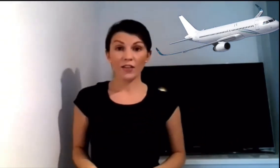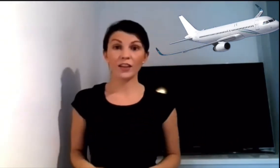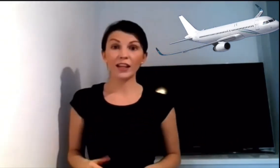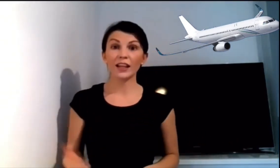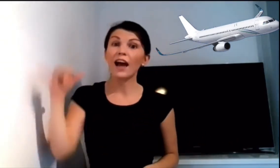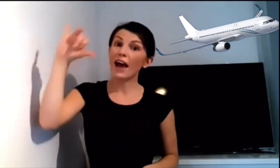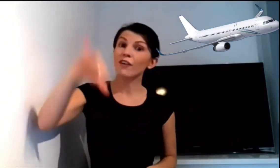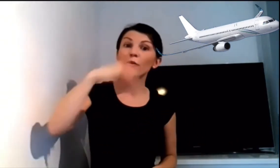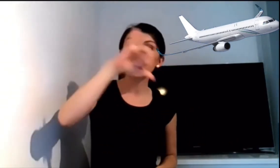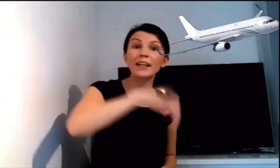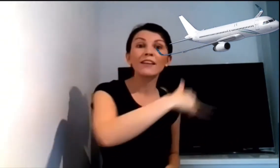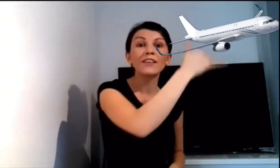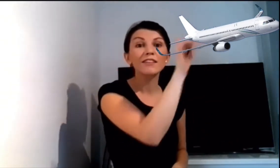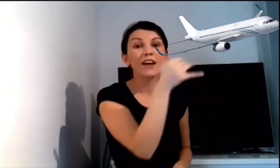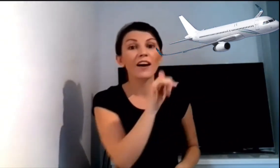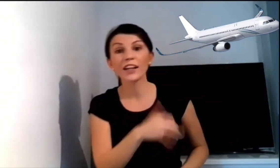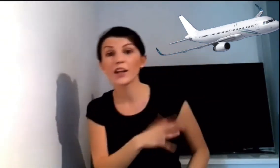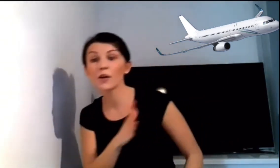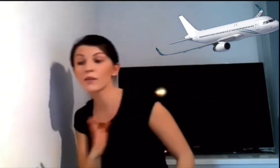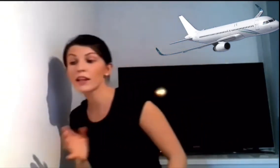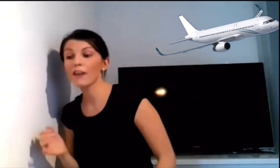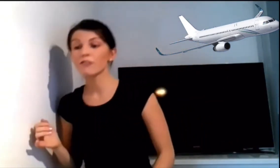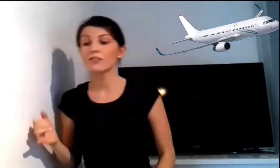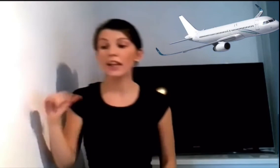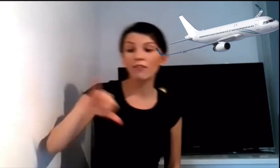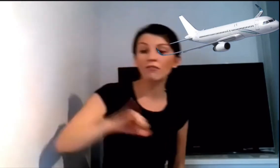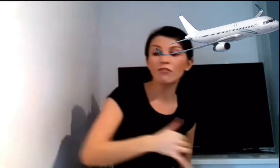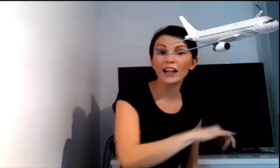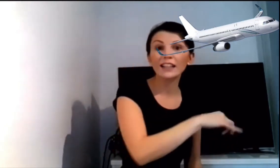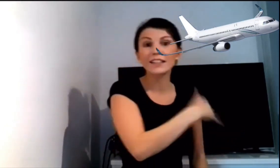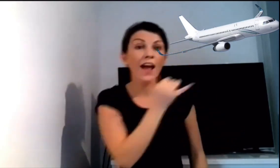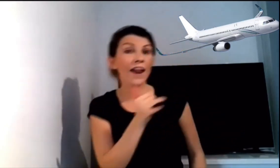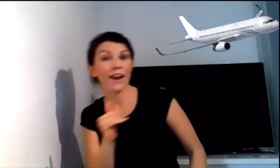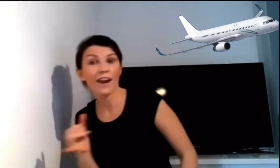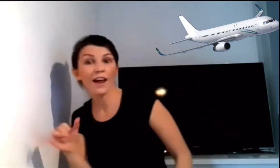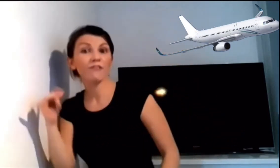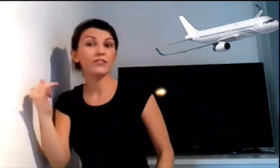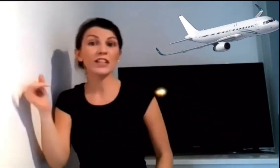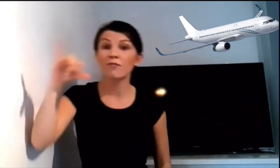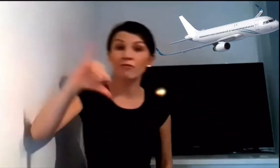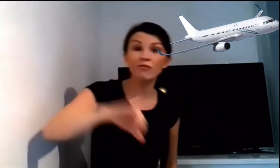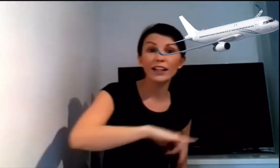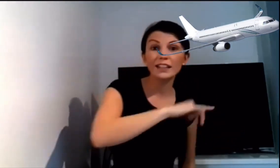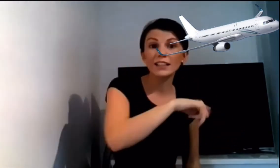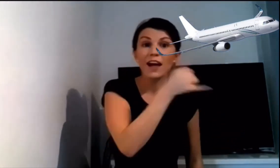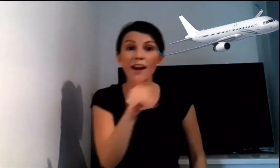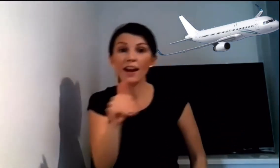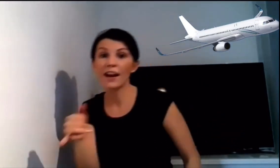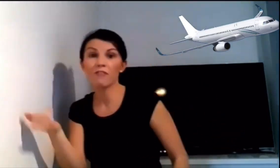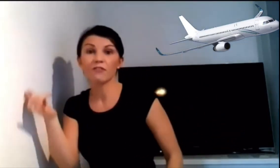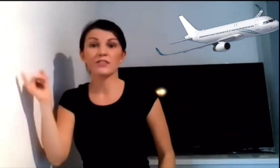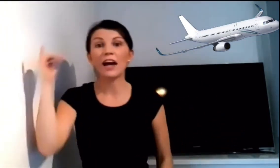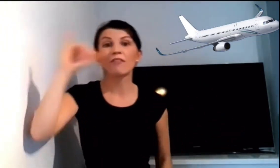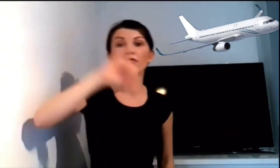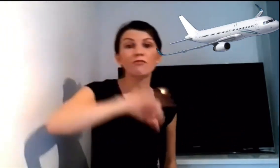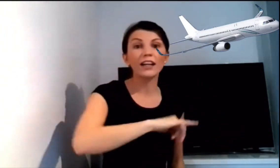The aeroplane in the sky goes left and right, left and right, left and right.